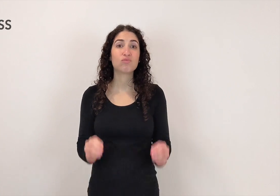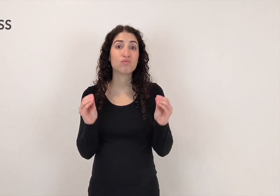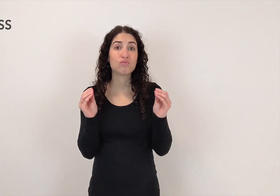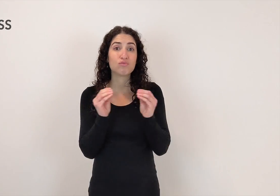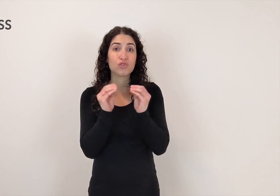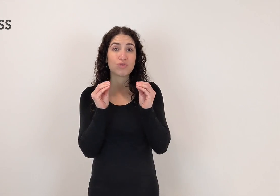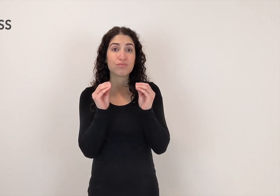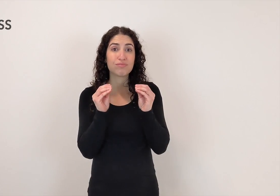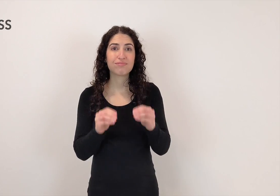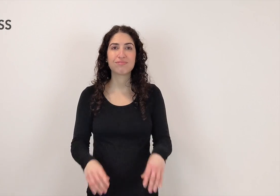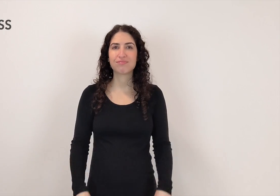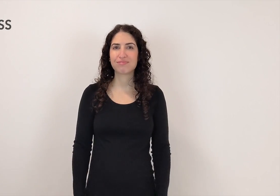Kiss.